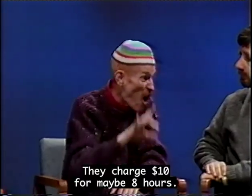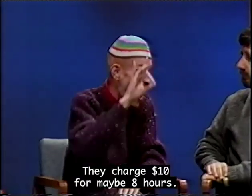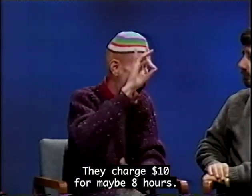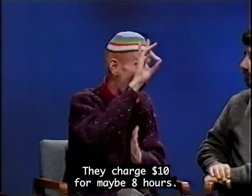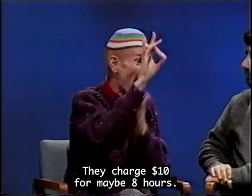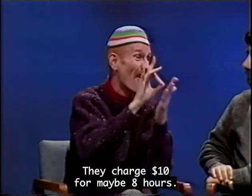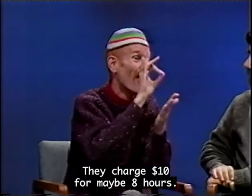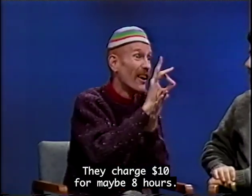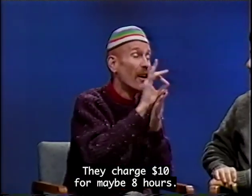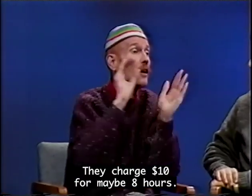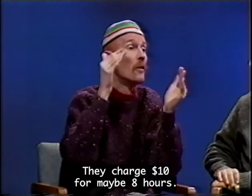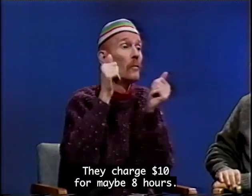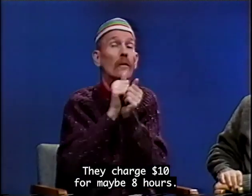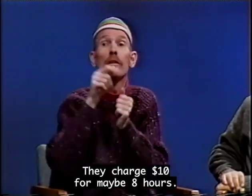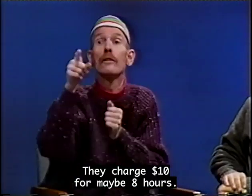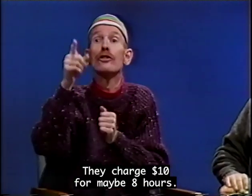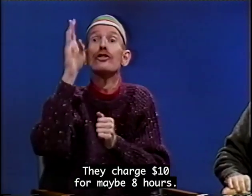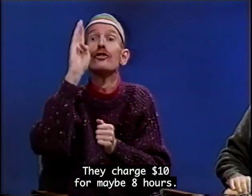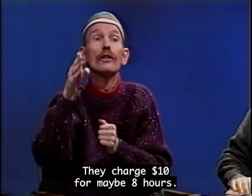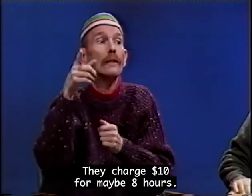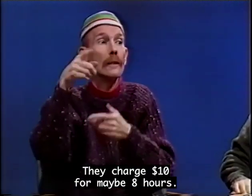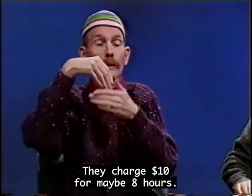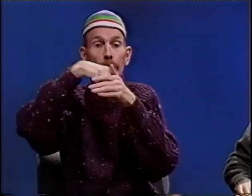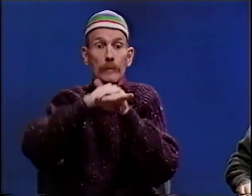They charge $10 for maybe 8 hours.